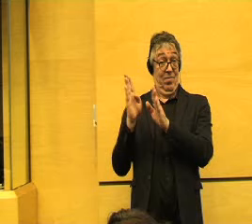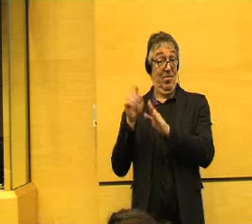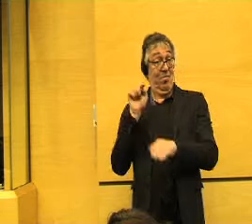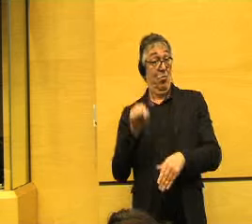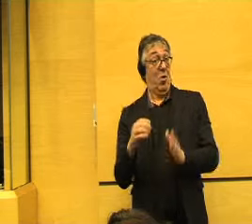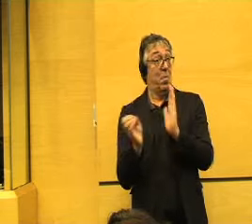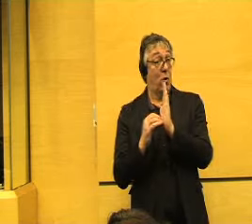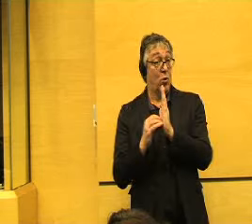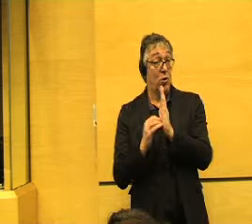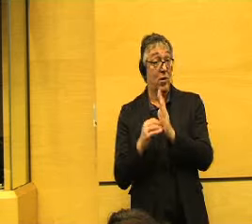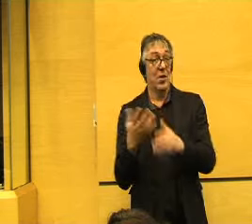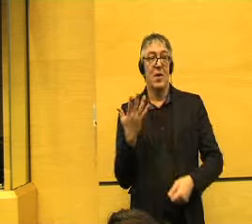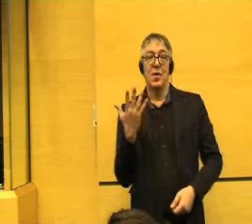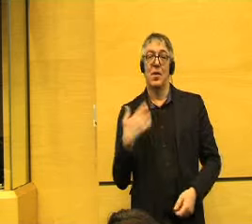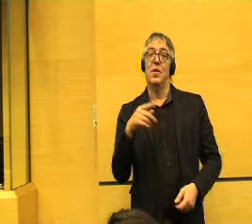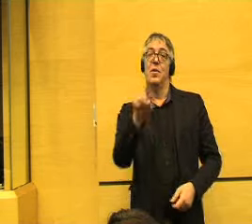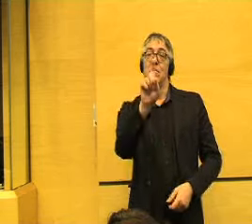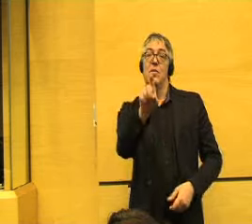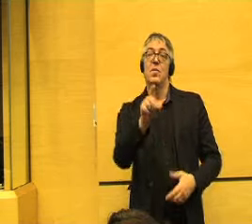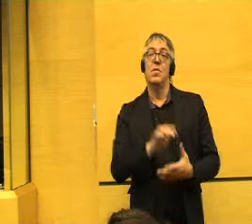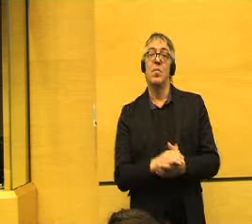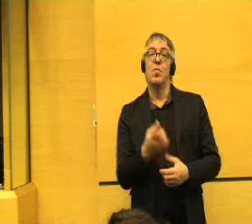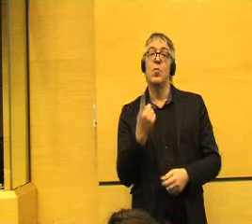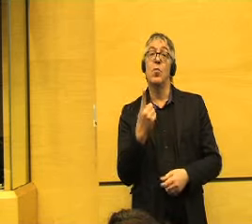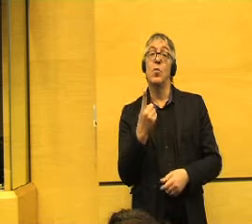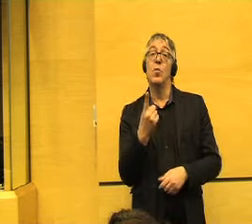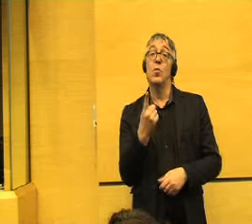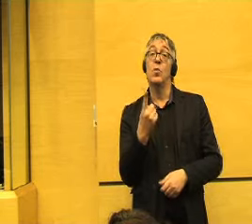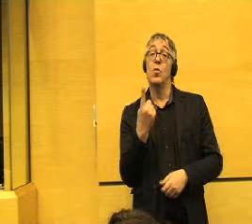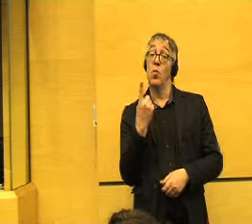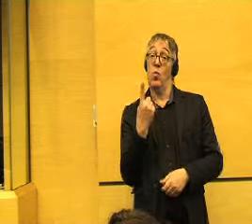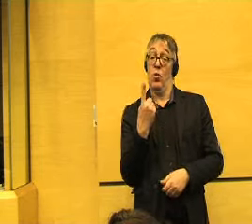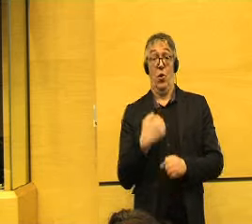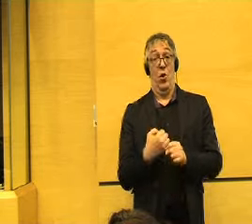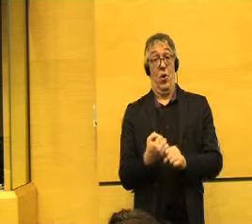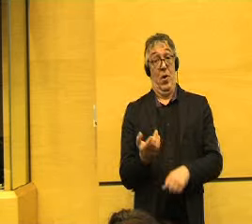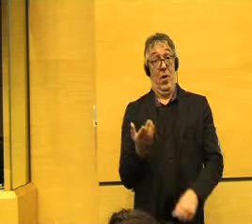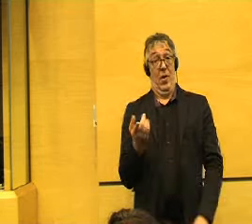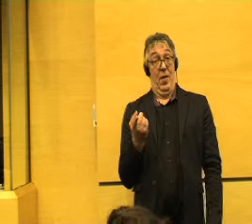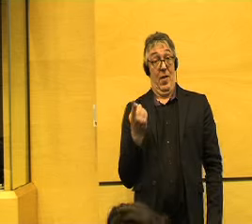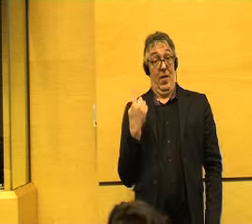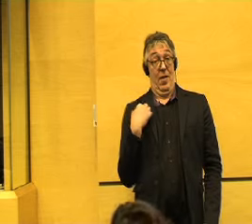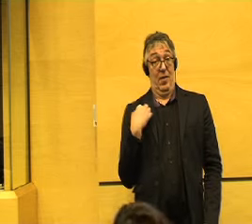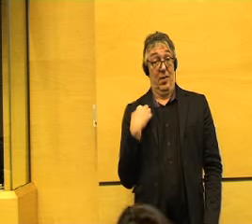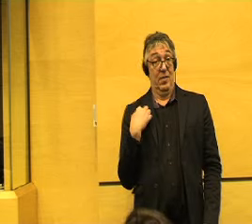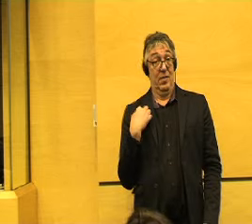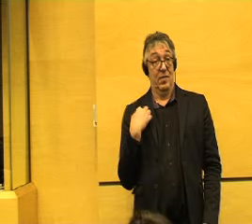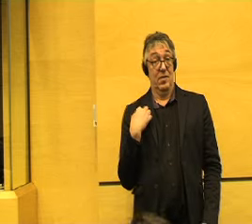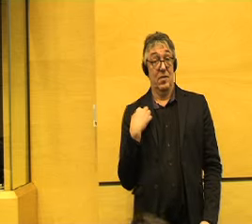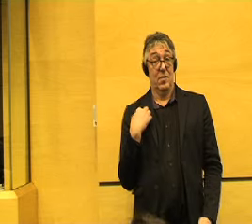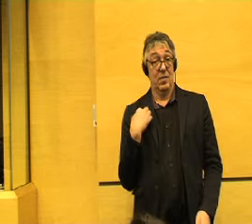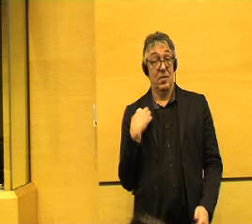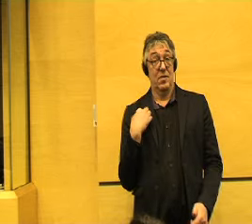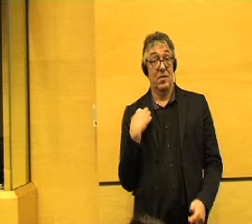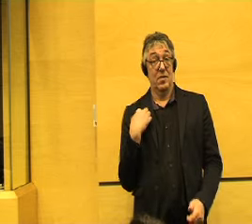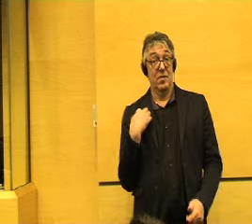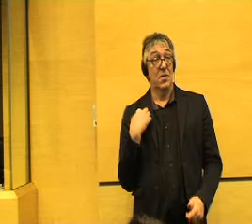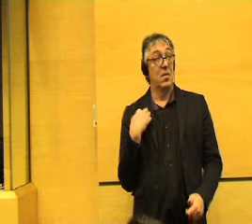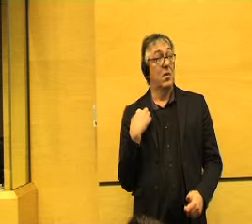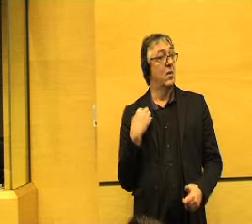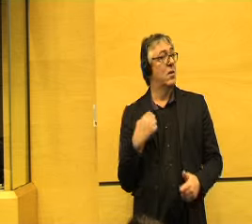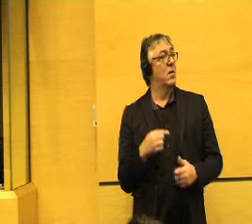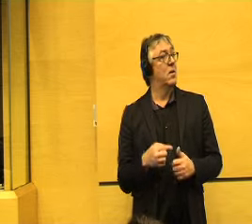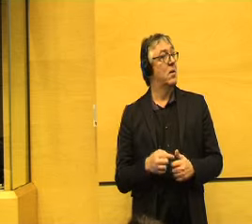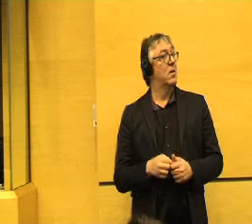that last year, disability and economy has successfully included